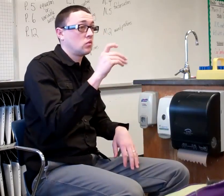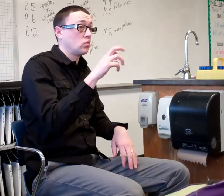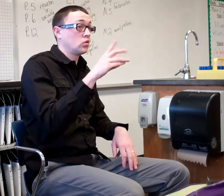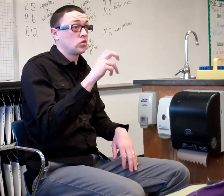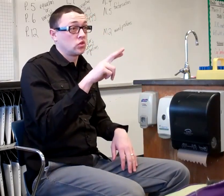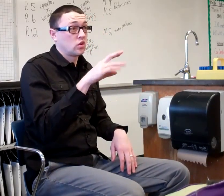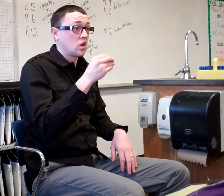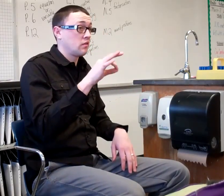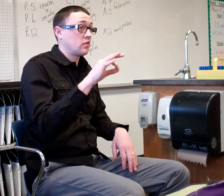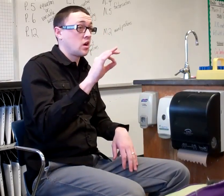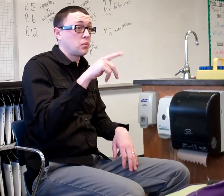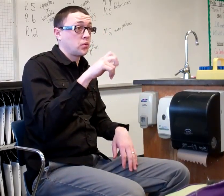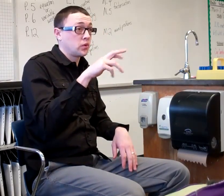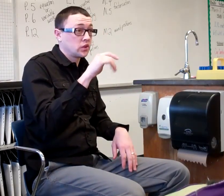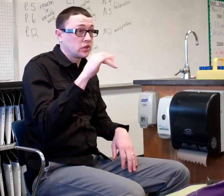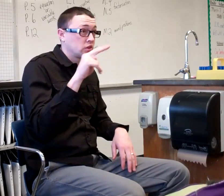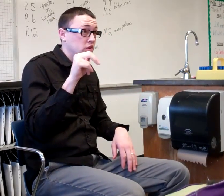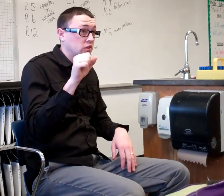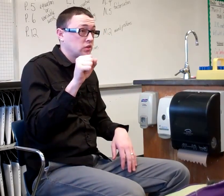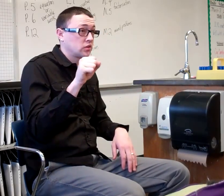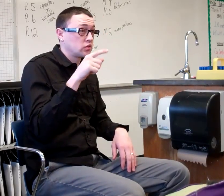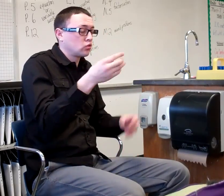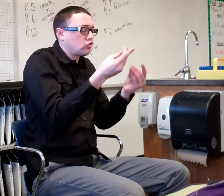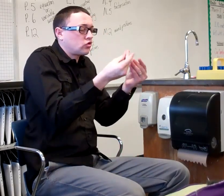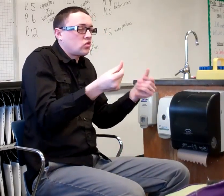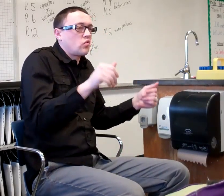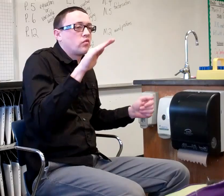solve equations. Another one?